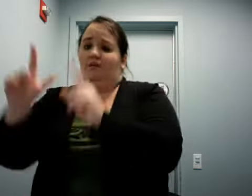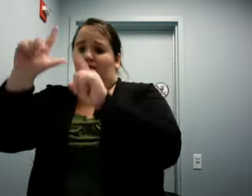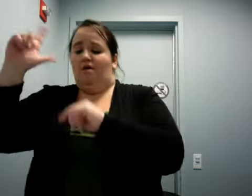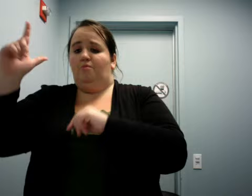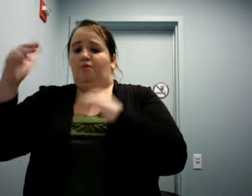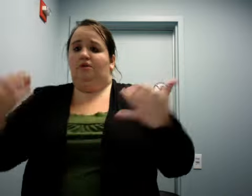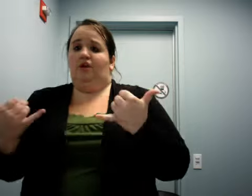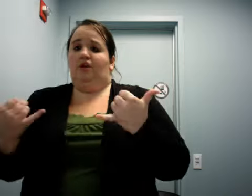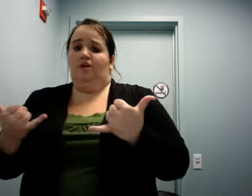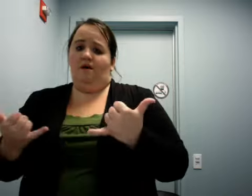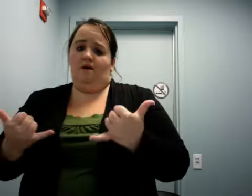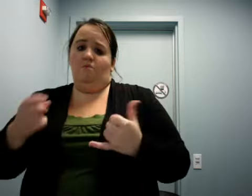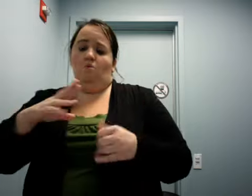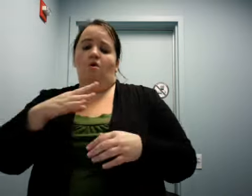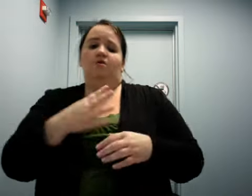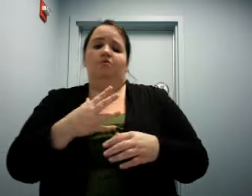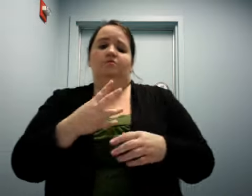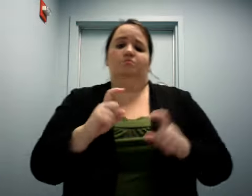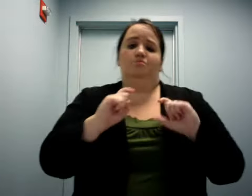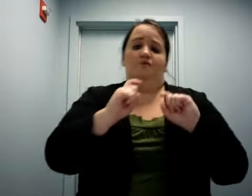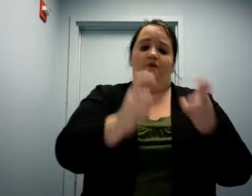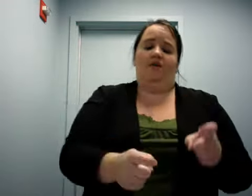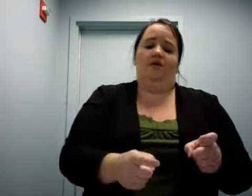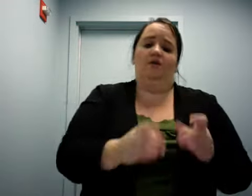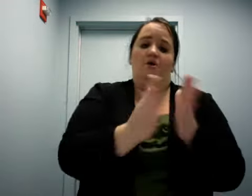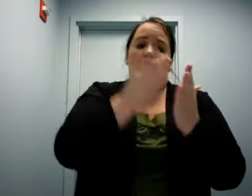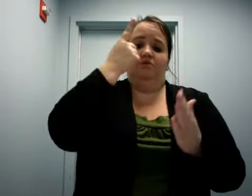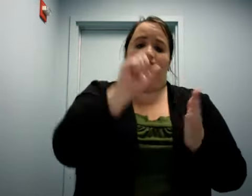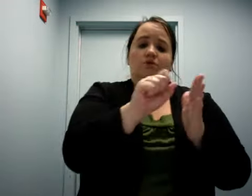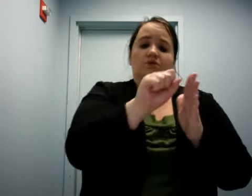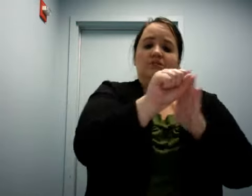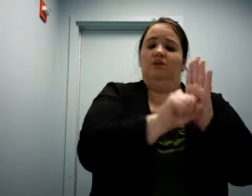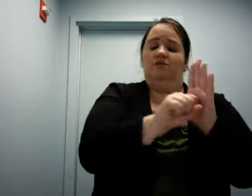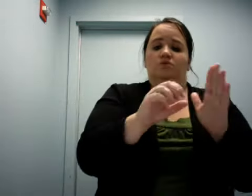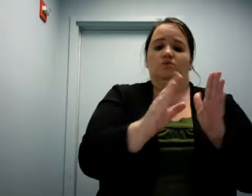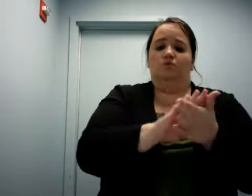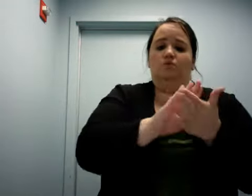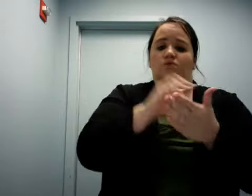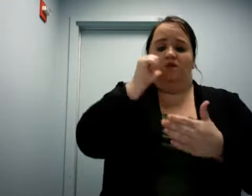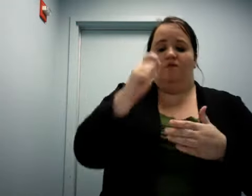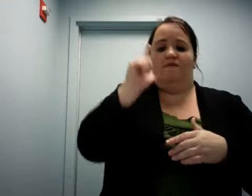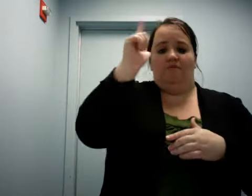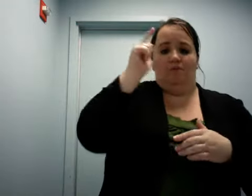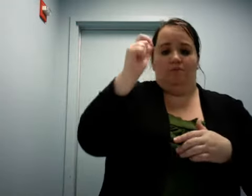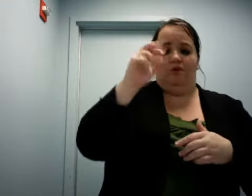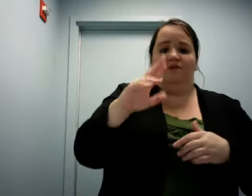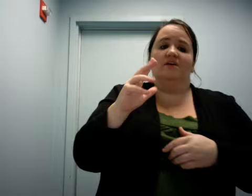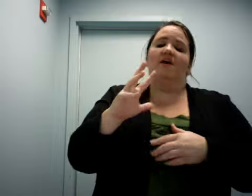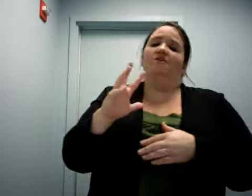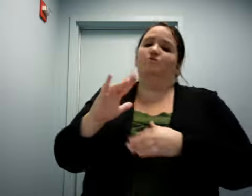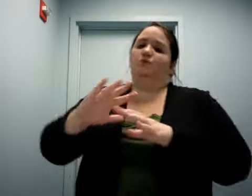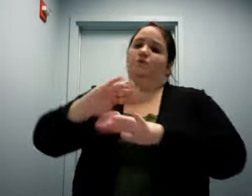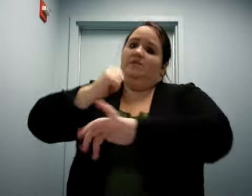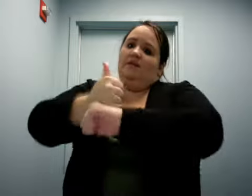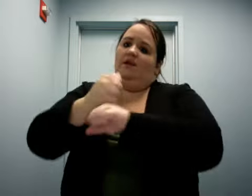state schools that don't have anything in their libraries and also organizing lots and lots of workshops and reading and writing for all the people who are